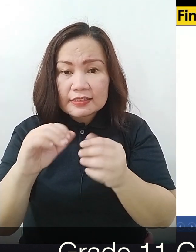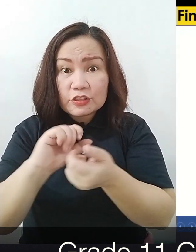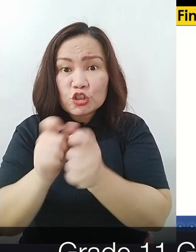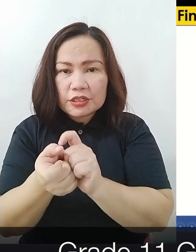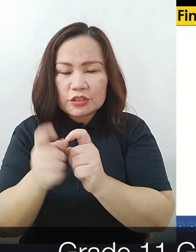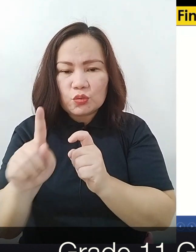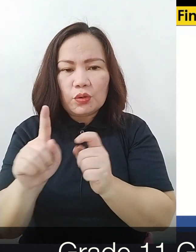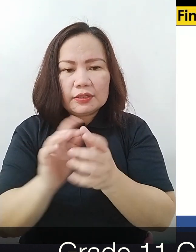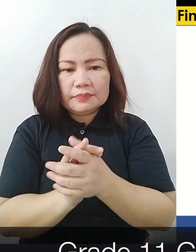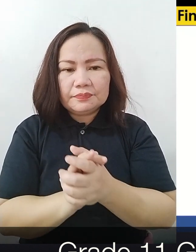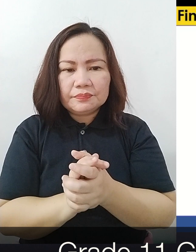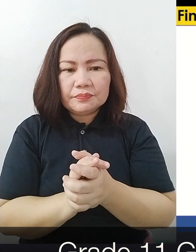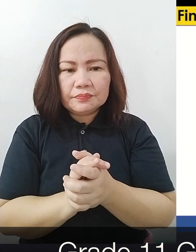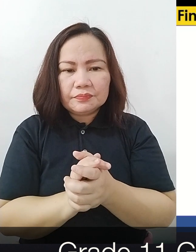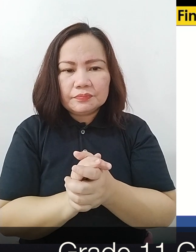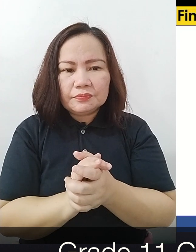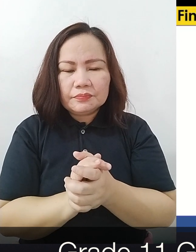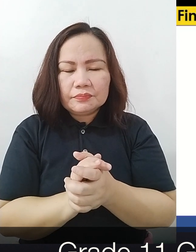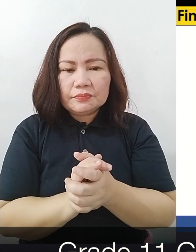So, do you think